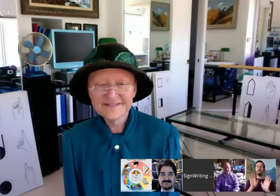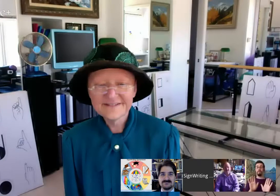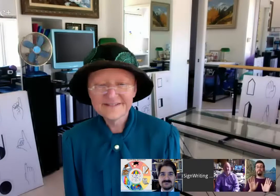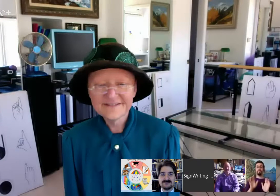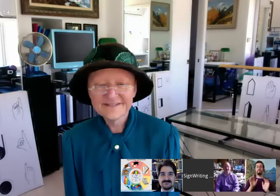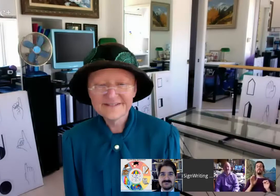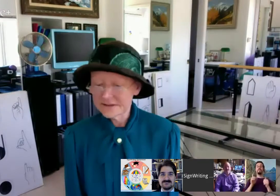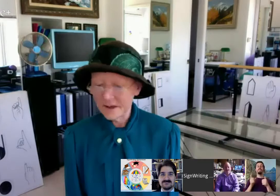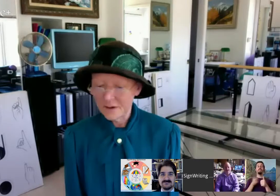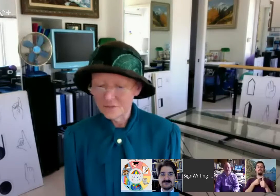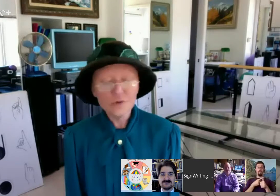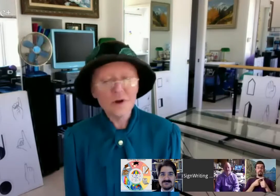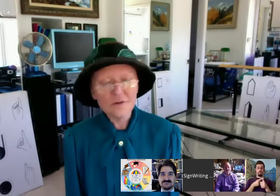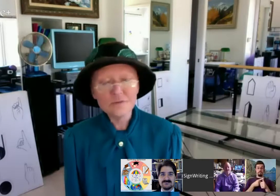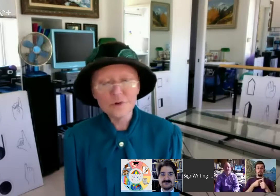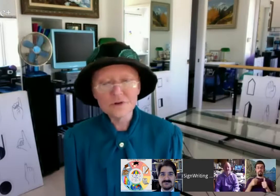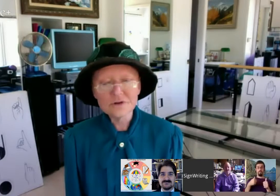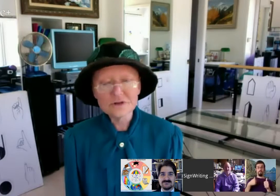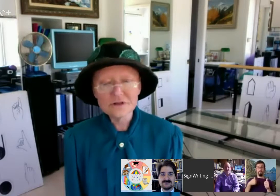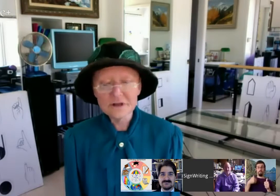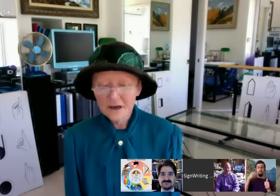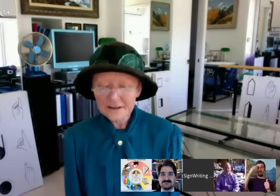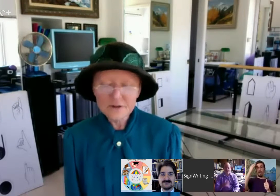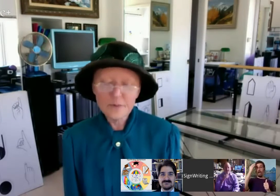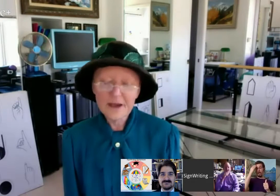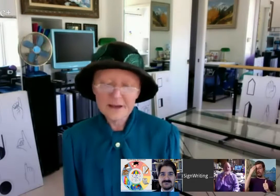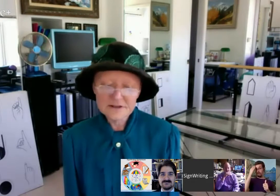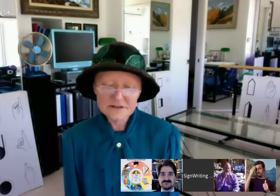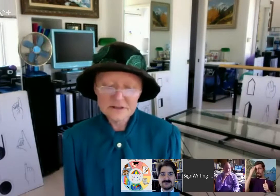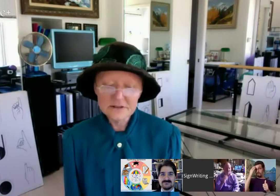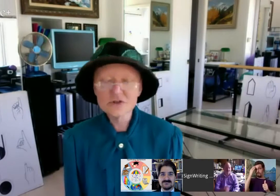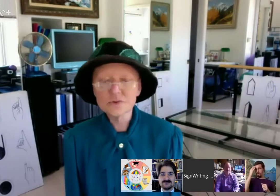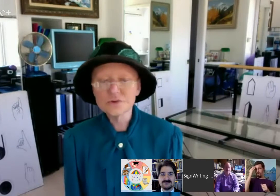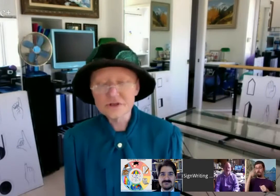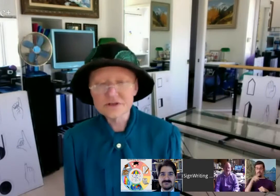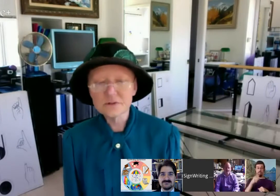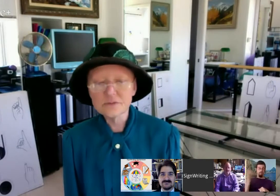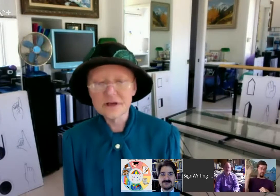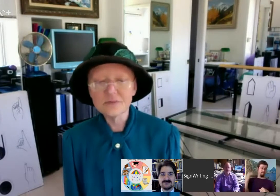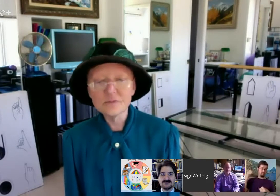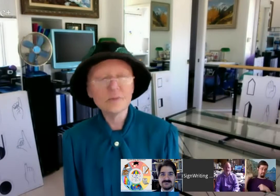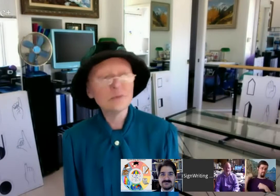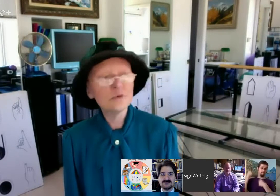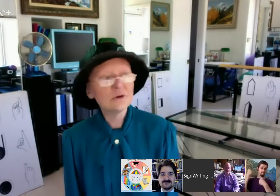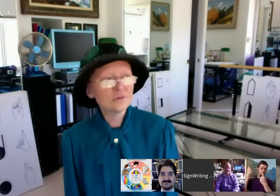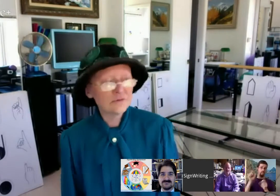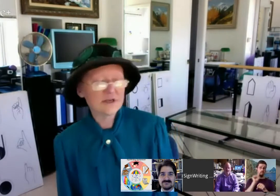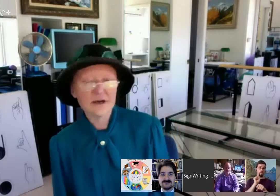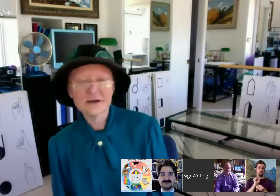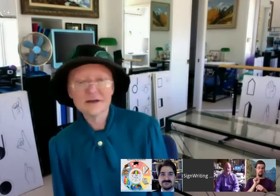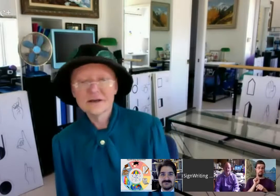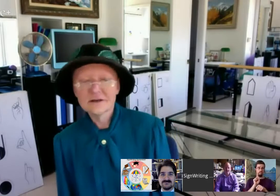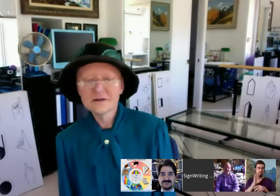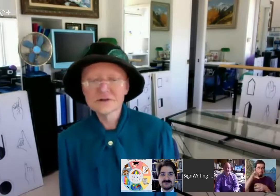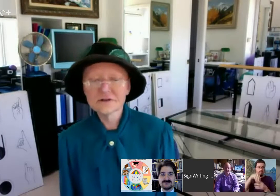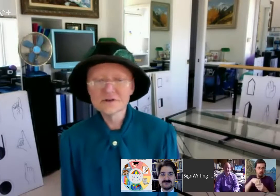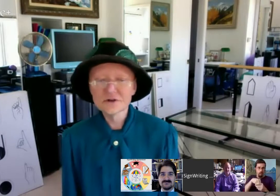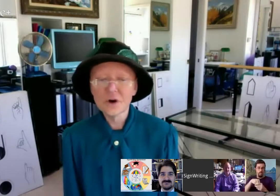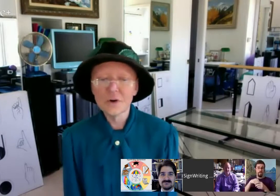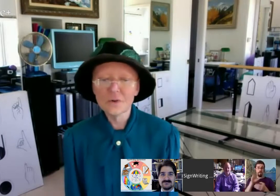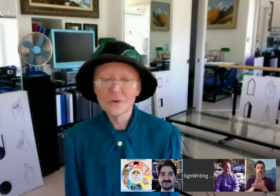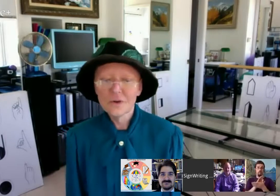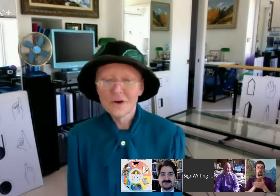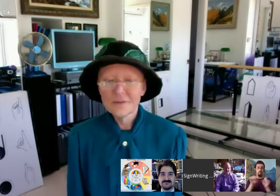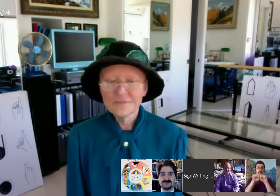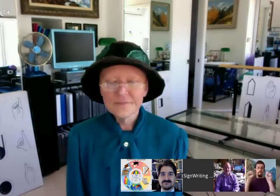is, I know that you have worked in the past in school systems. I remember in Riverside years